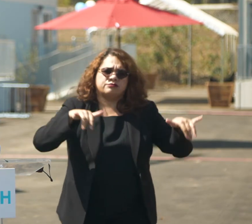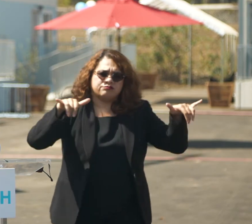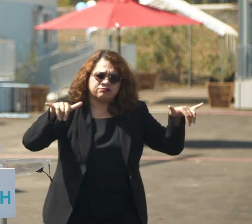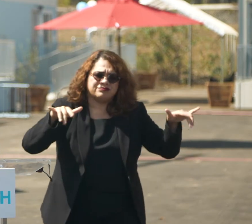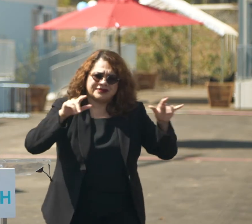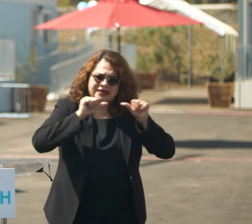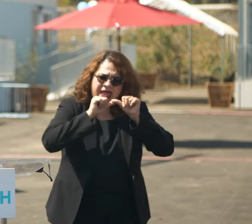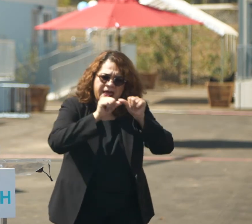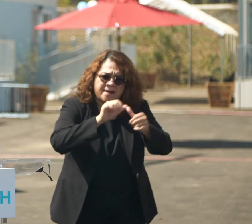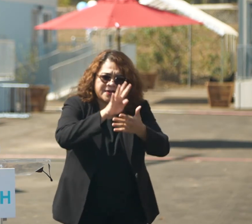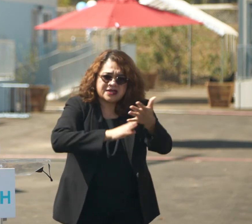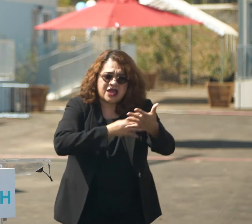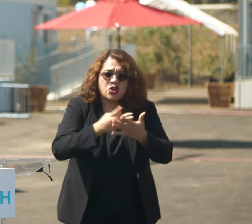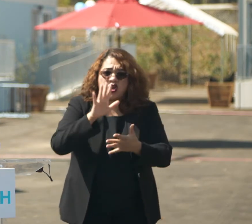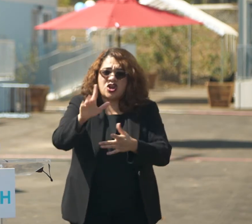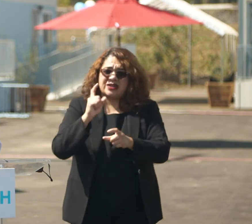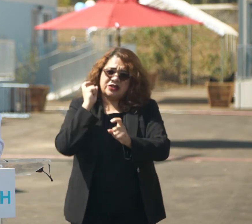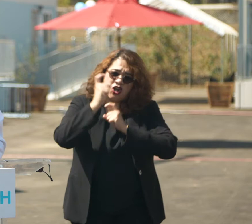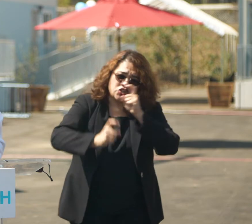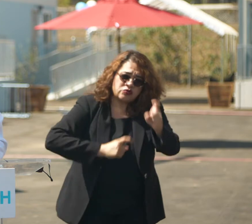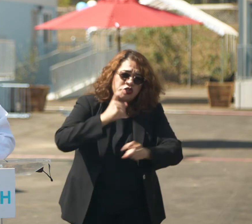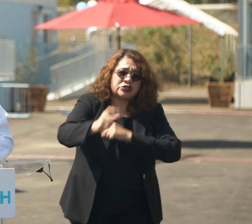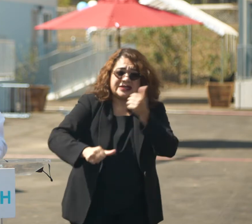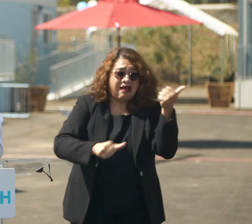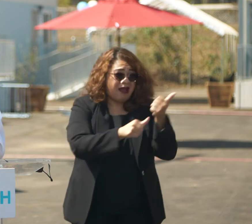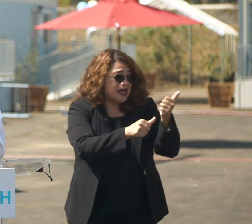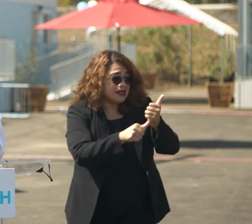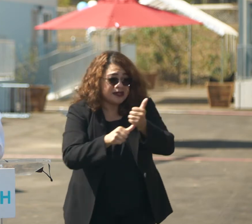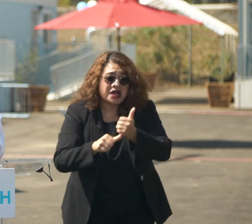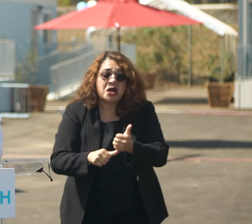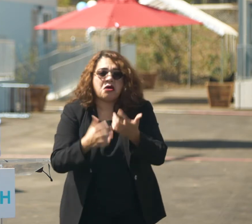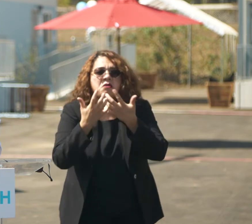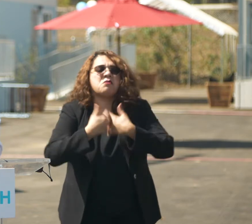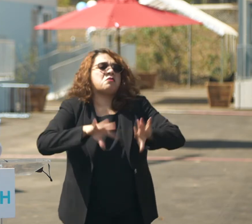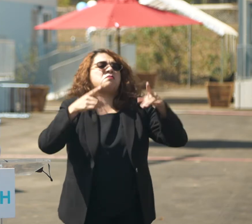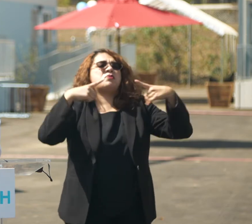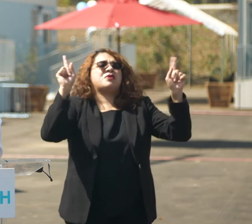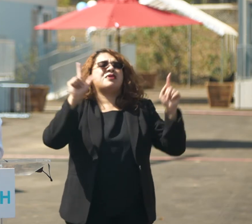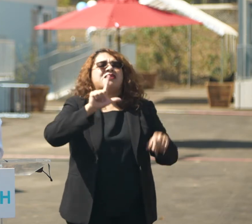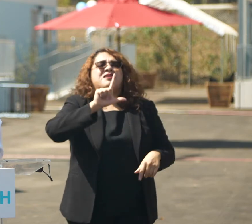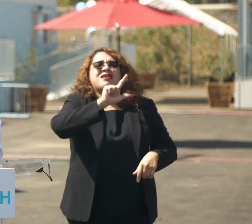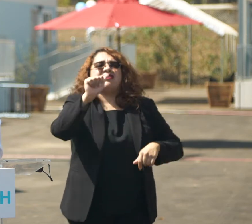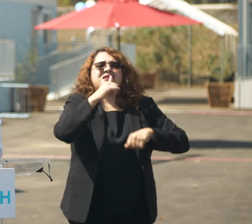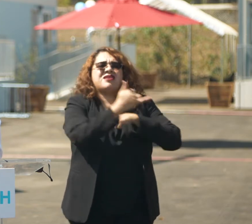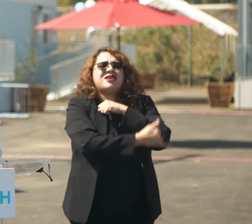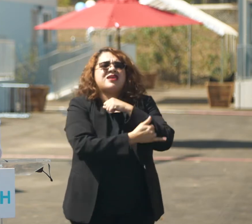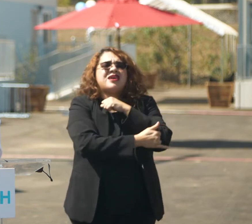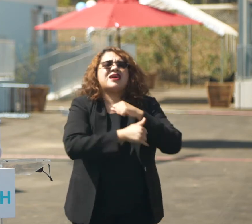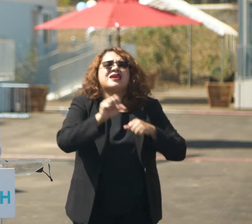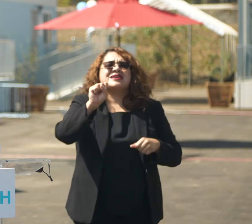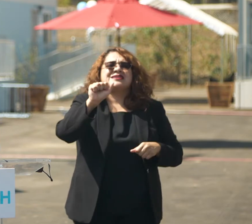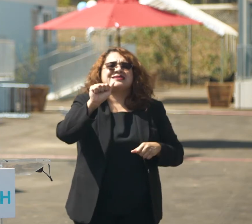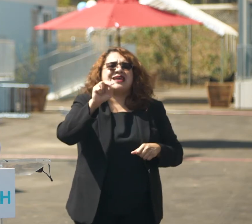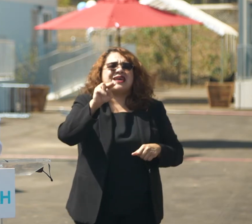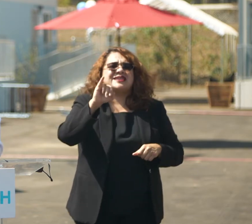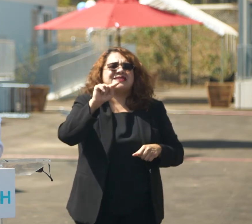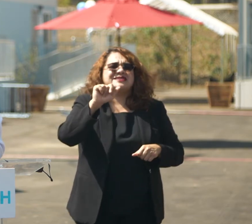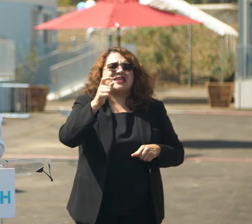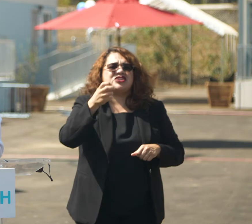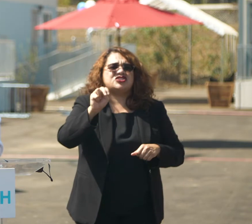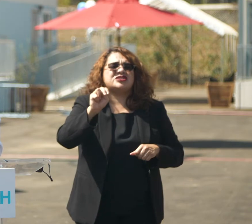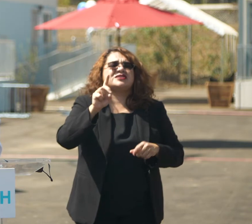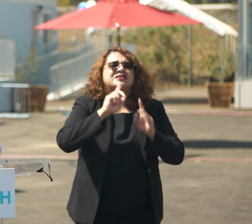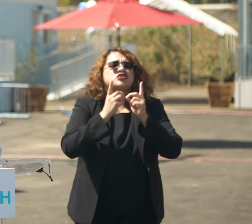and assistance. Personally, I'd like to thank Los Angeles County Sanitation District, the Long Beach